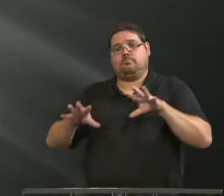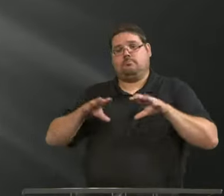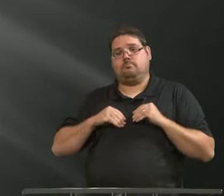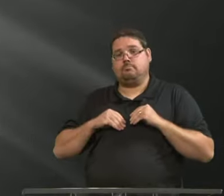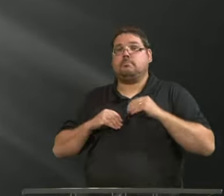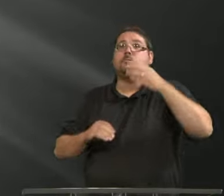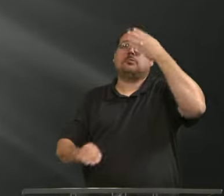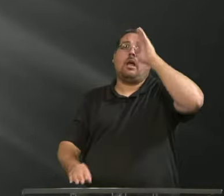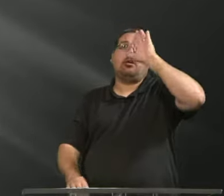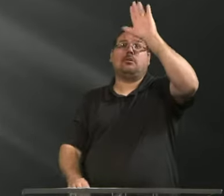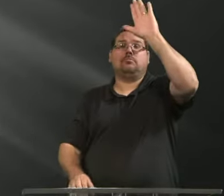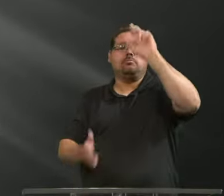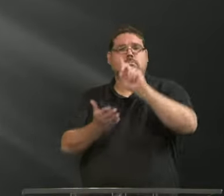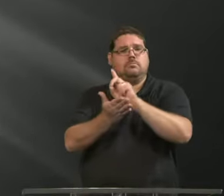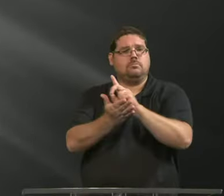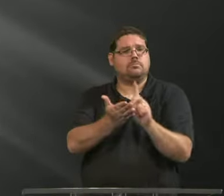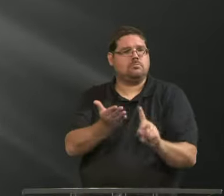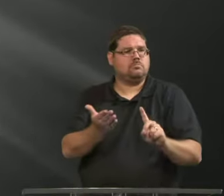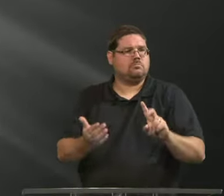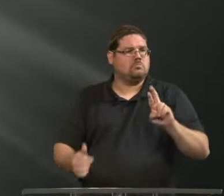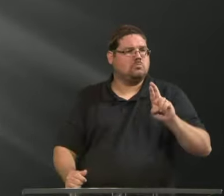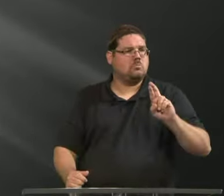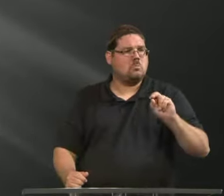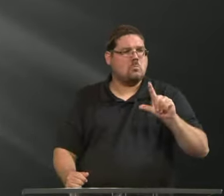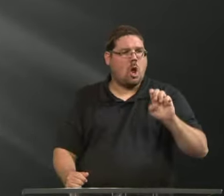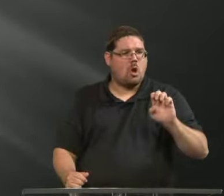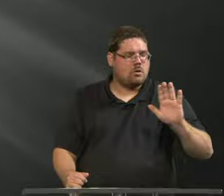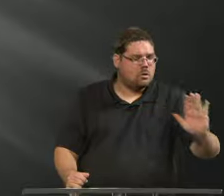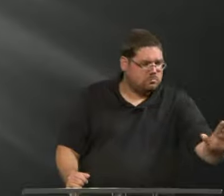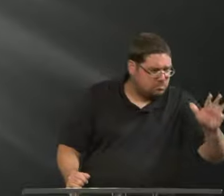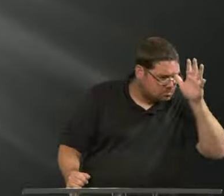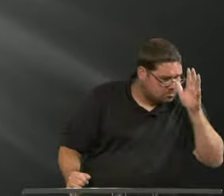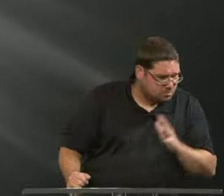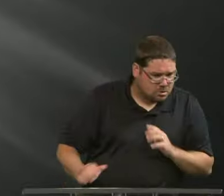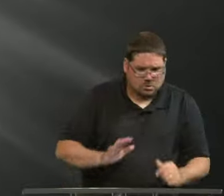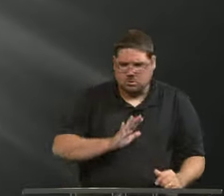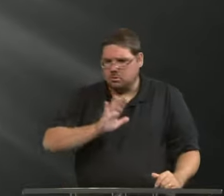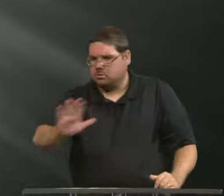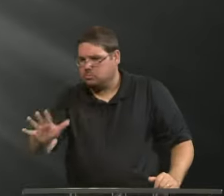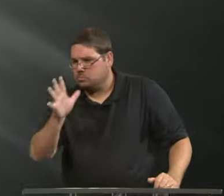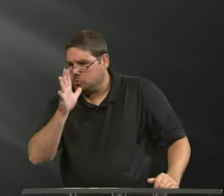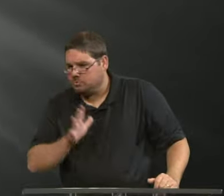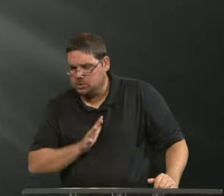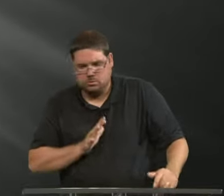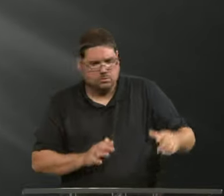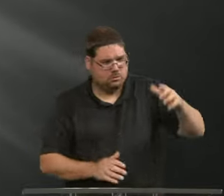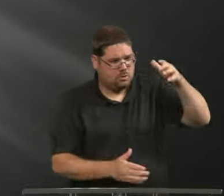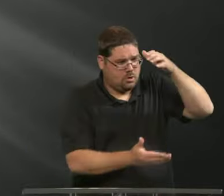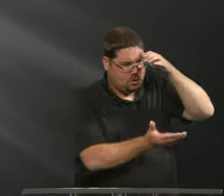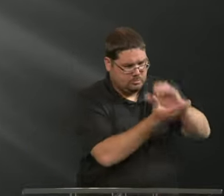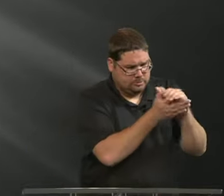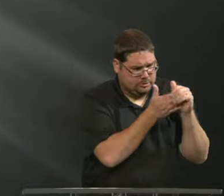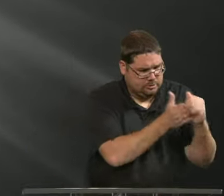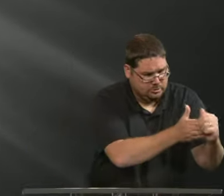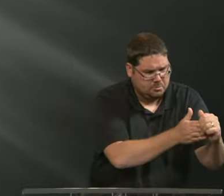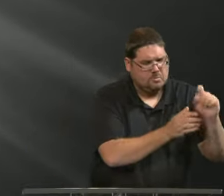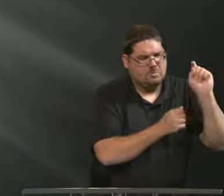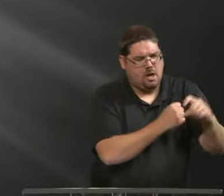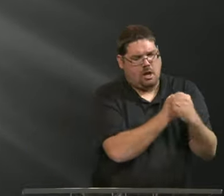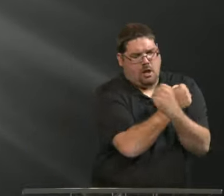sin. So when you accept God's design for the right balance of